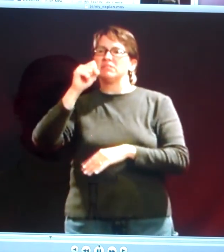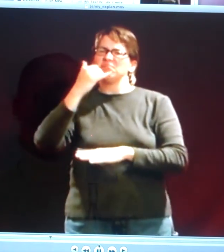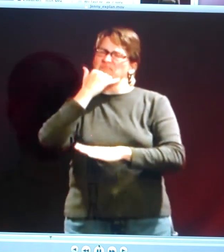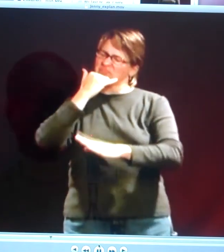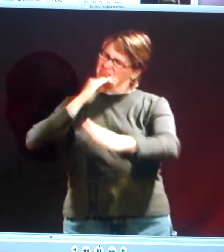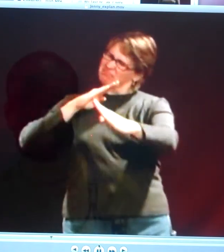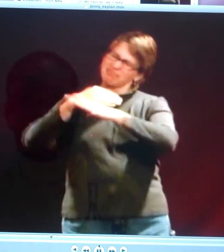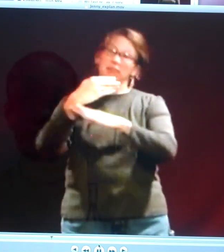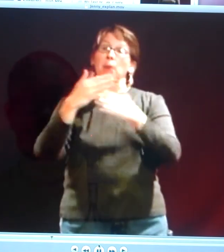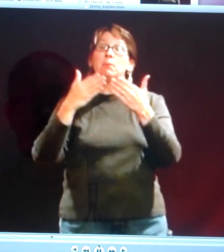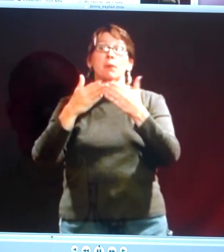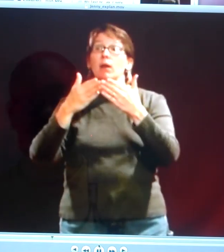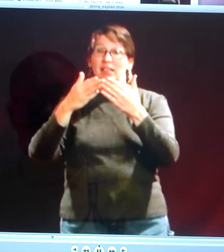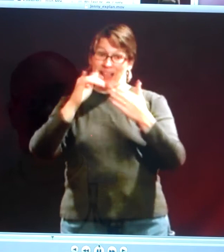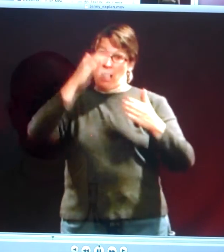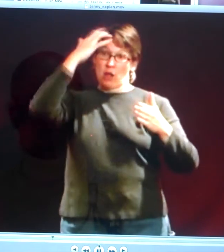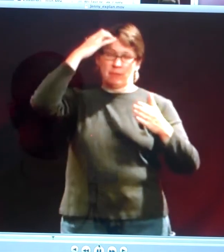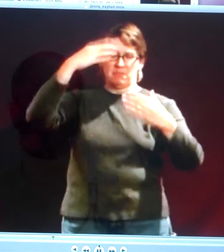is